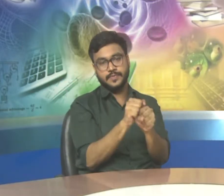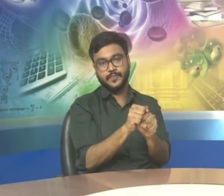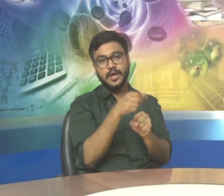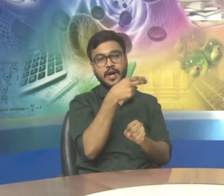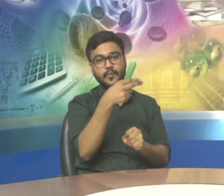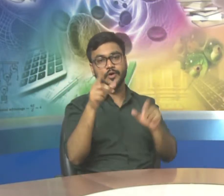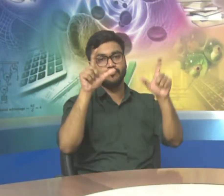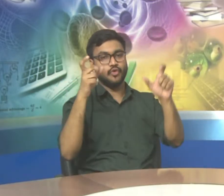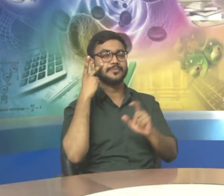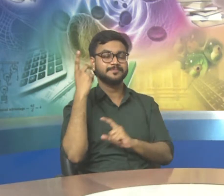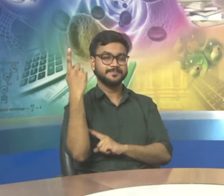work.